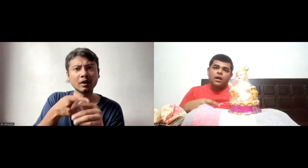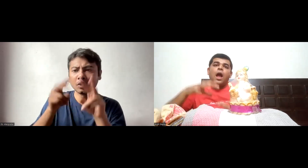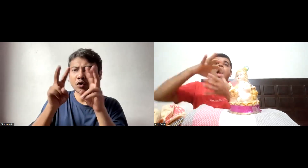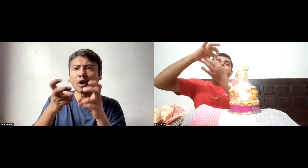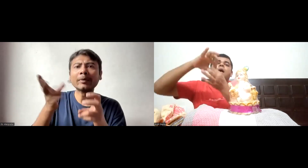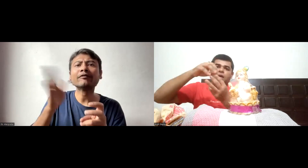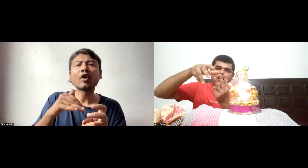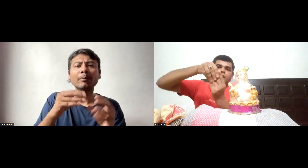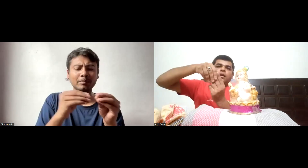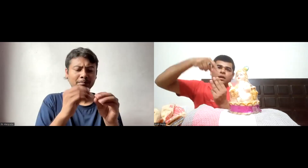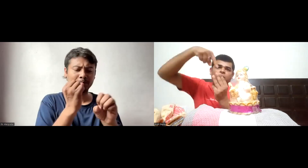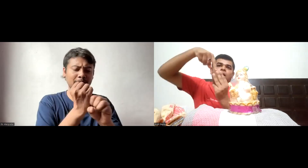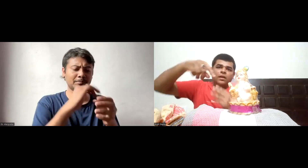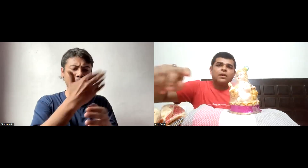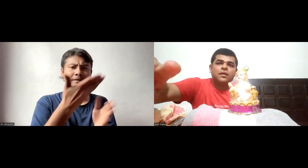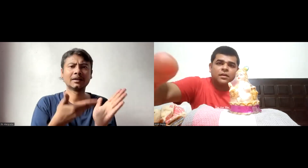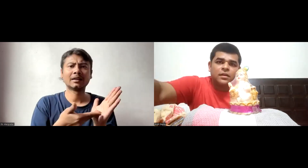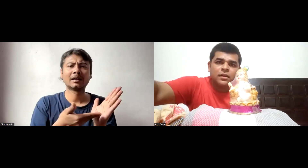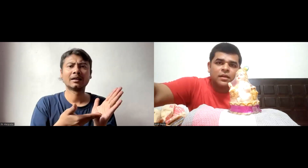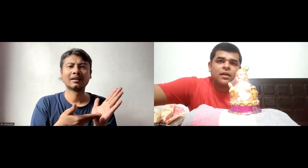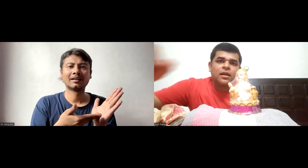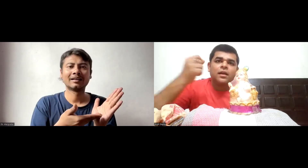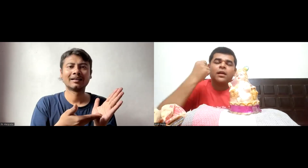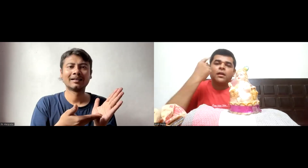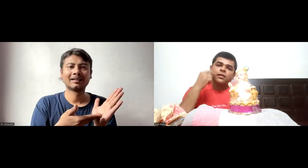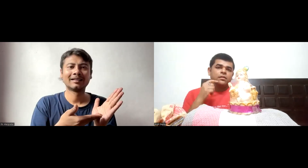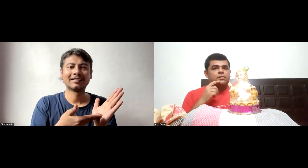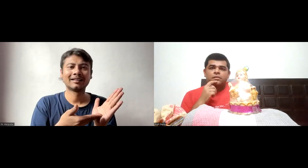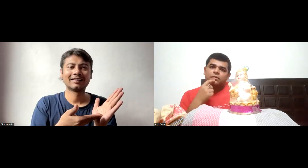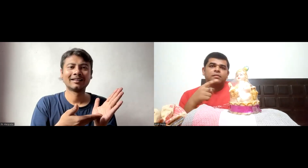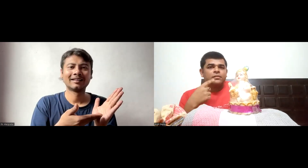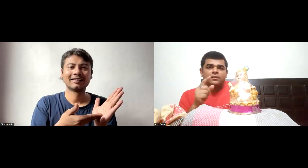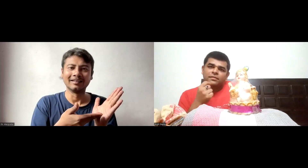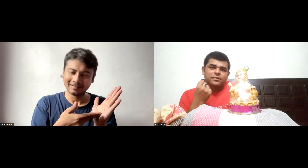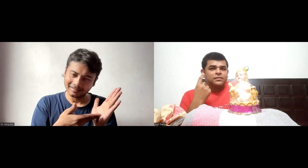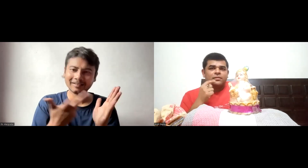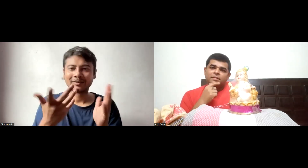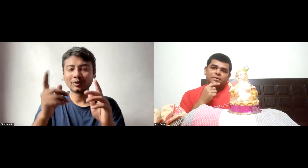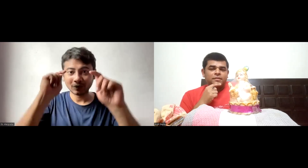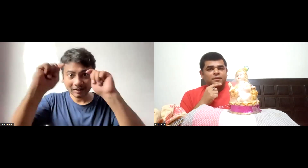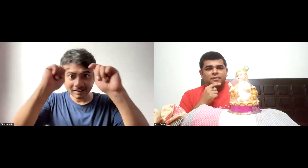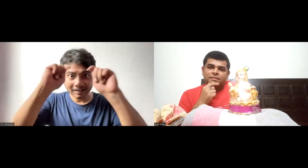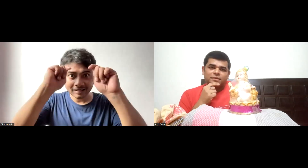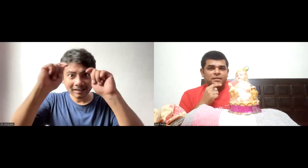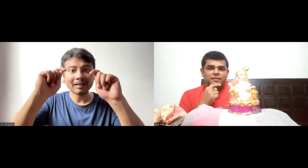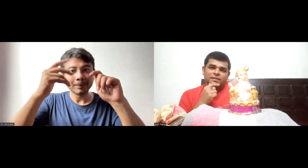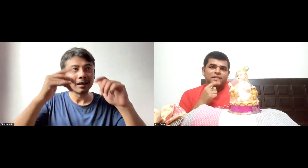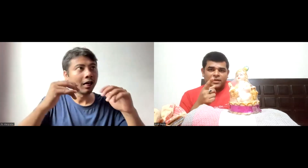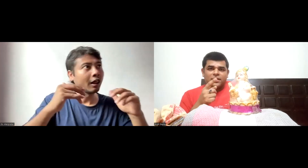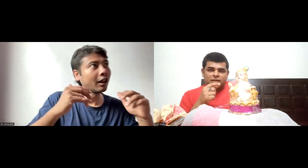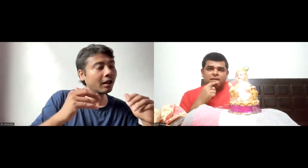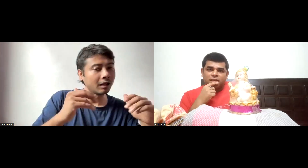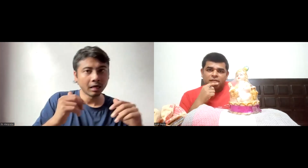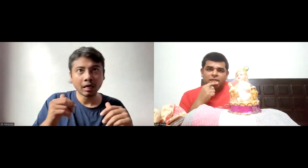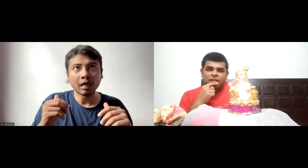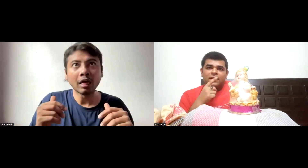modes. So these three modes, they control us through ropes. Similarly, those women are also controlling